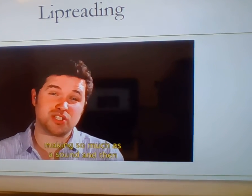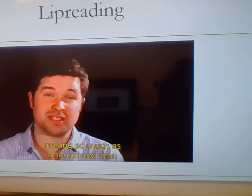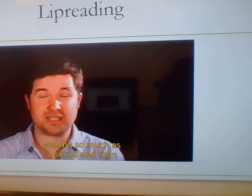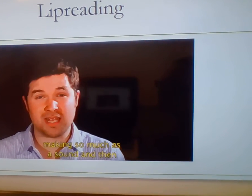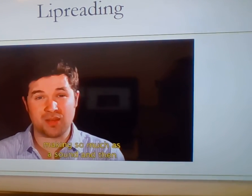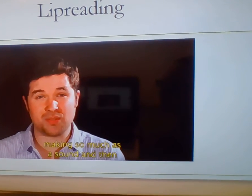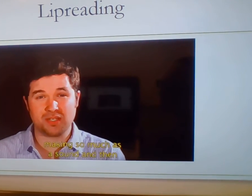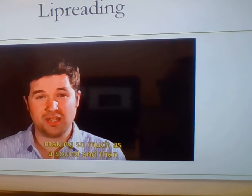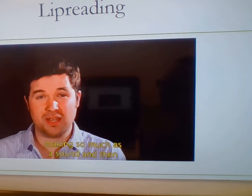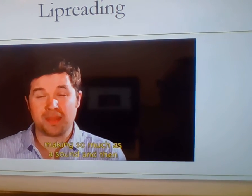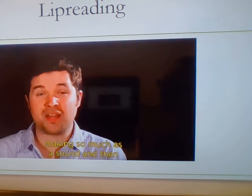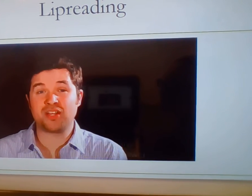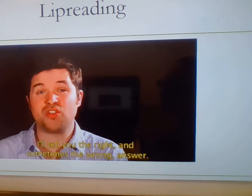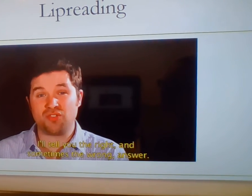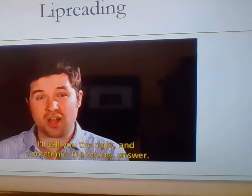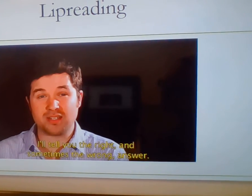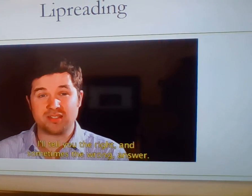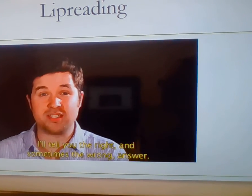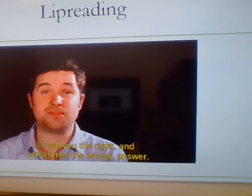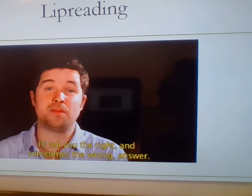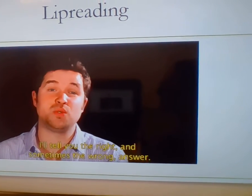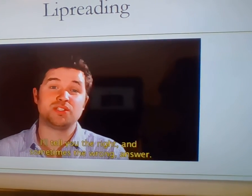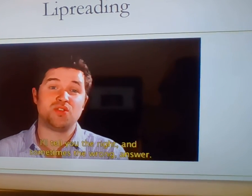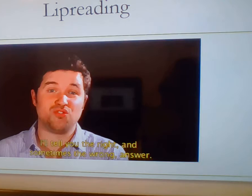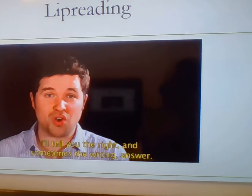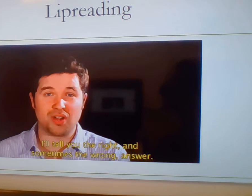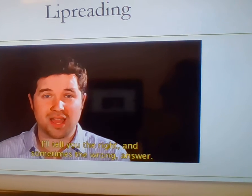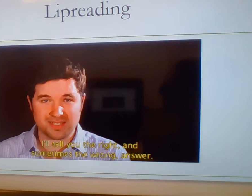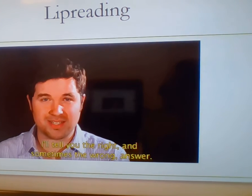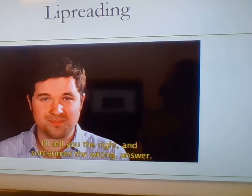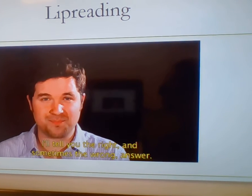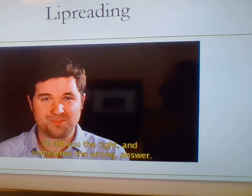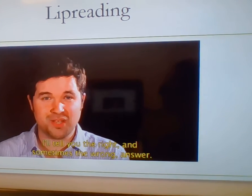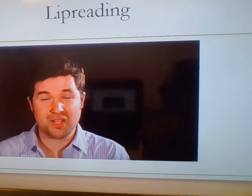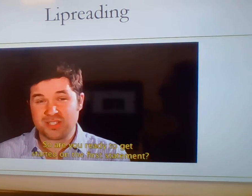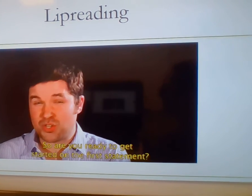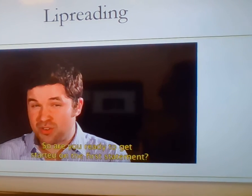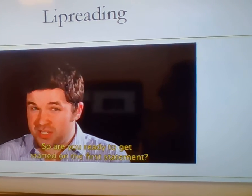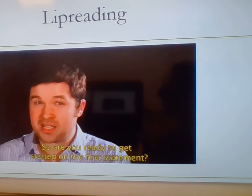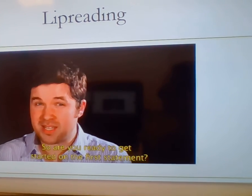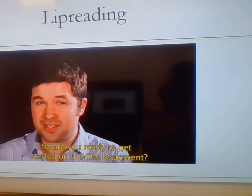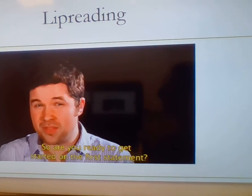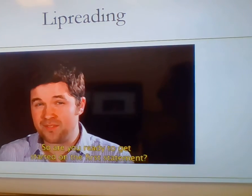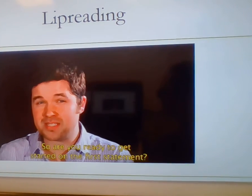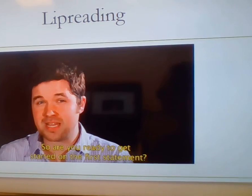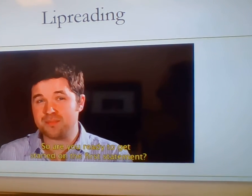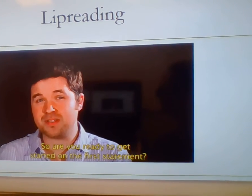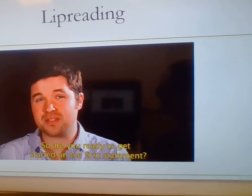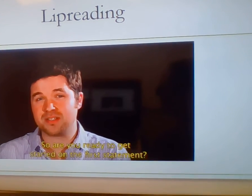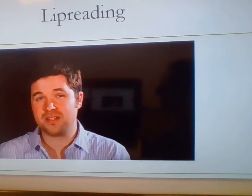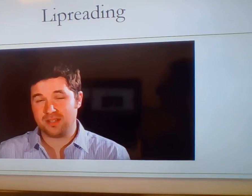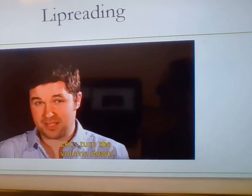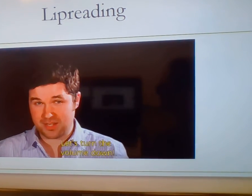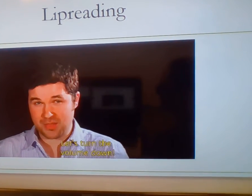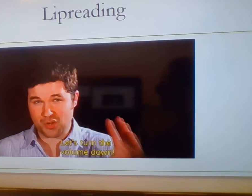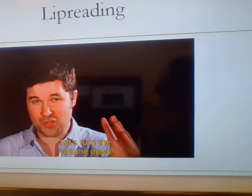of a sound, and then I'll tell you the right and sometimes also the wrong answer. So, are you ready to get started on the first statement? Let's turn the volume